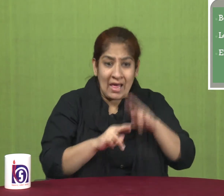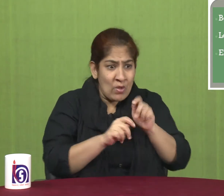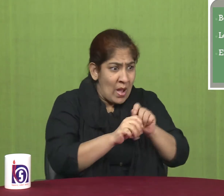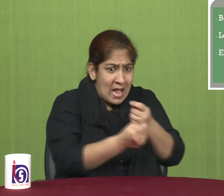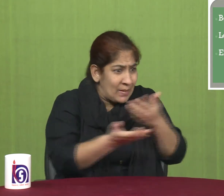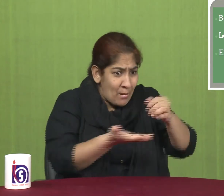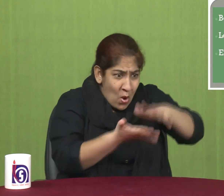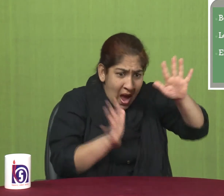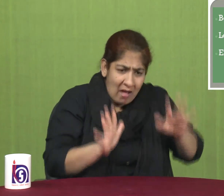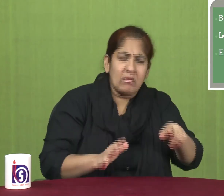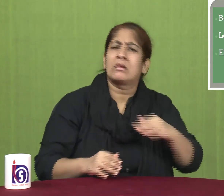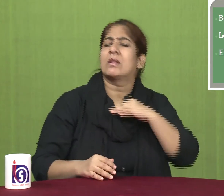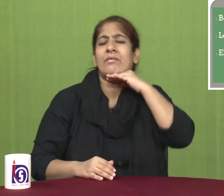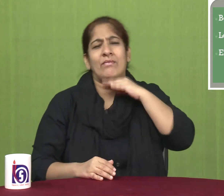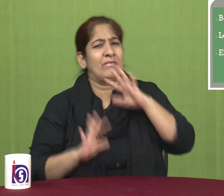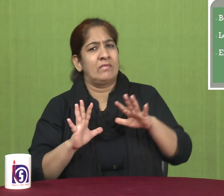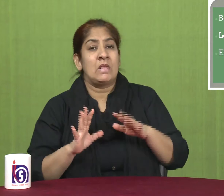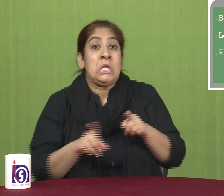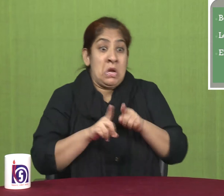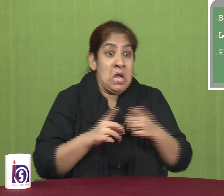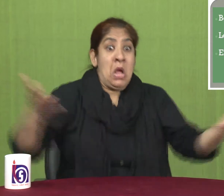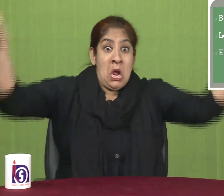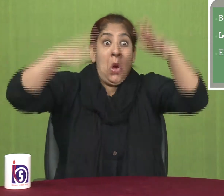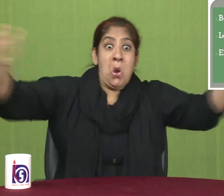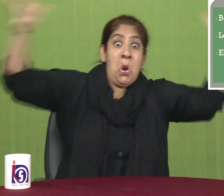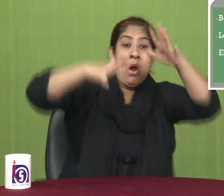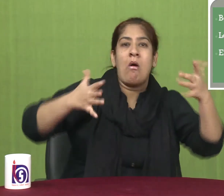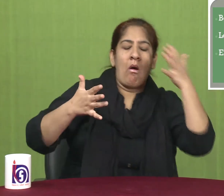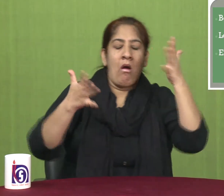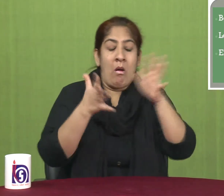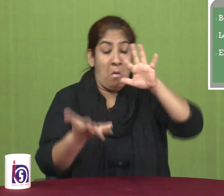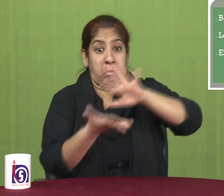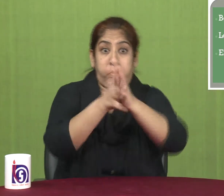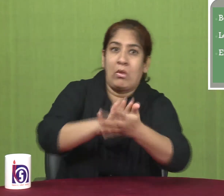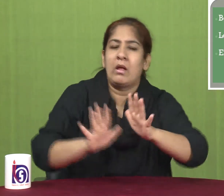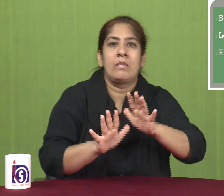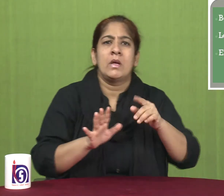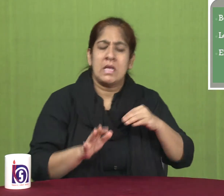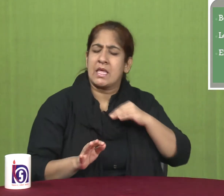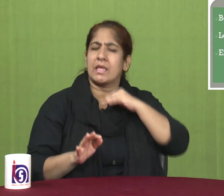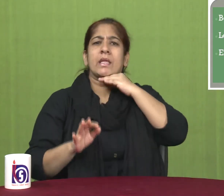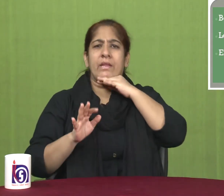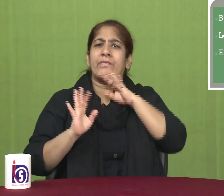when you have enough of funds, then you must ensure the enough